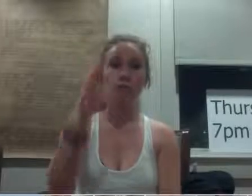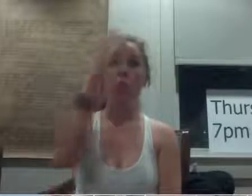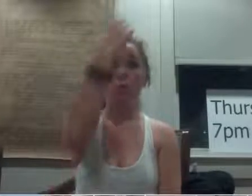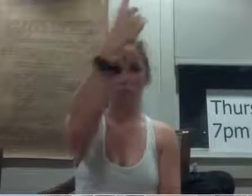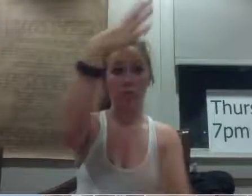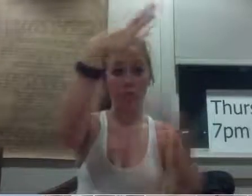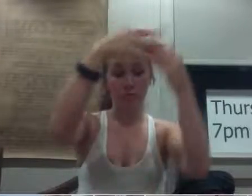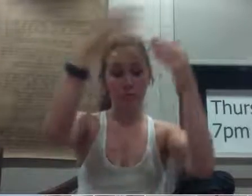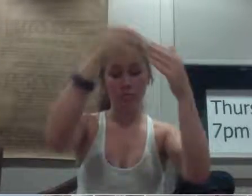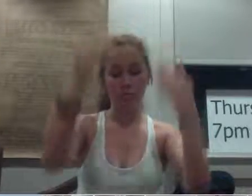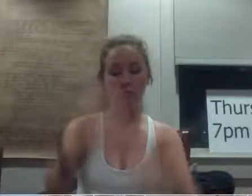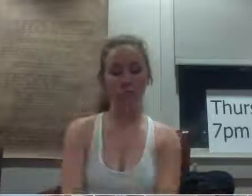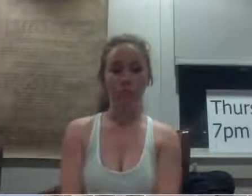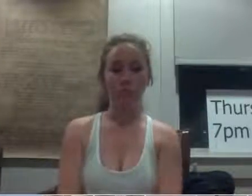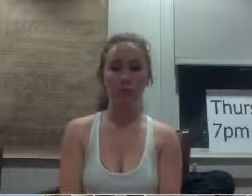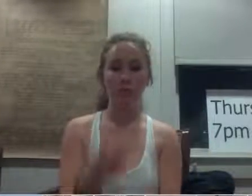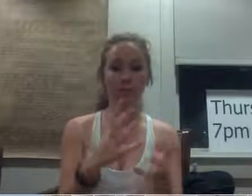So 1% times 100 is $1.